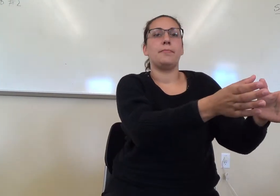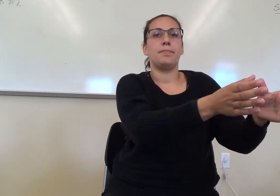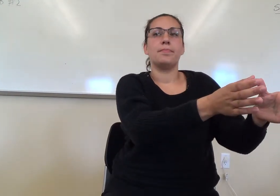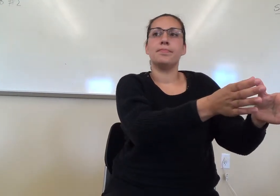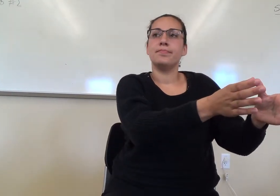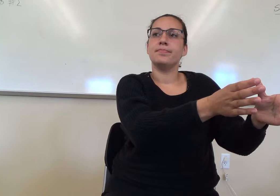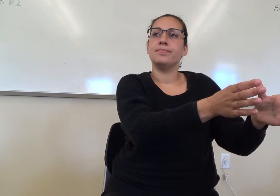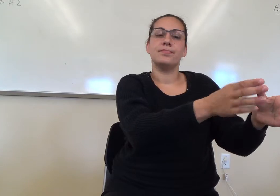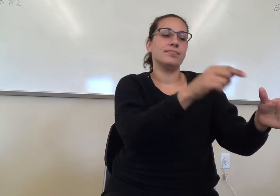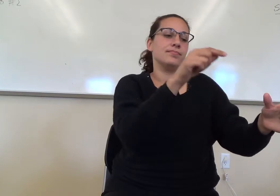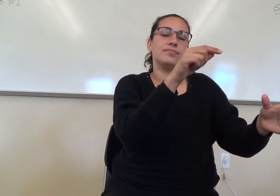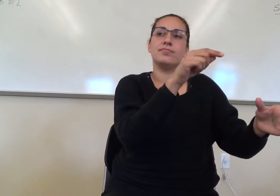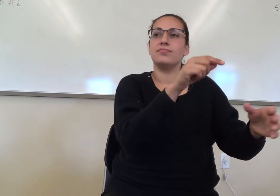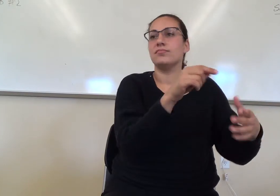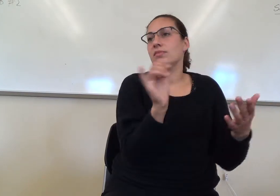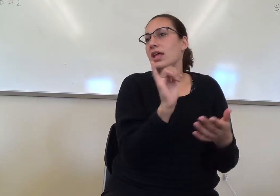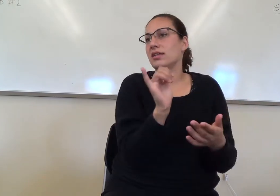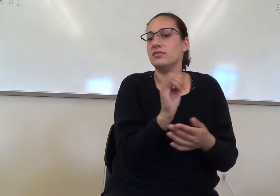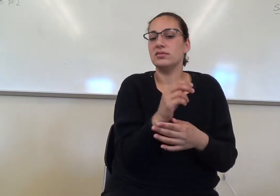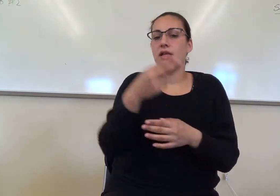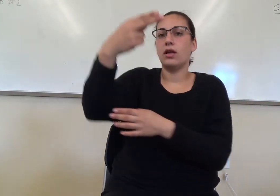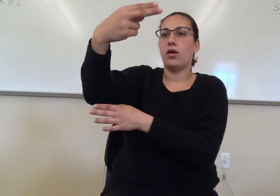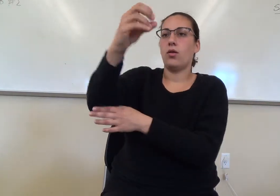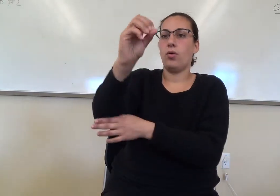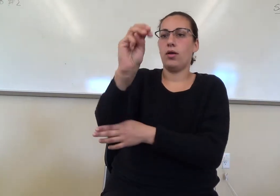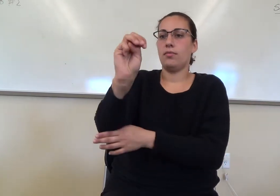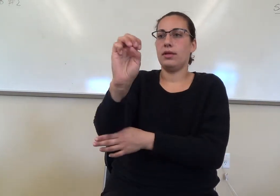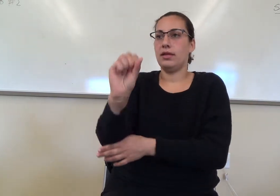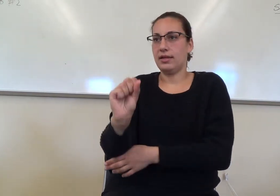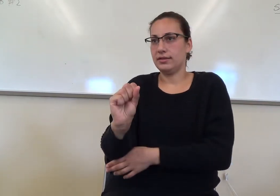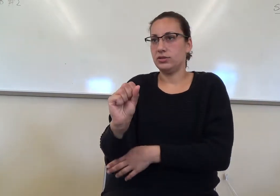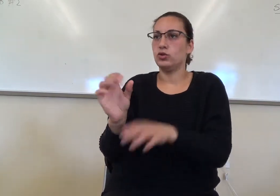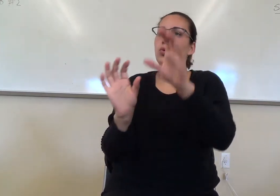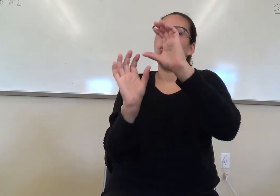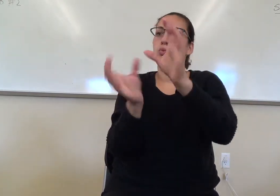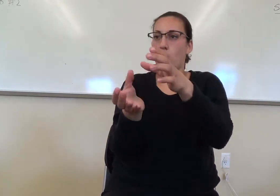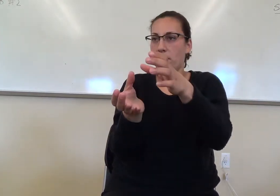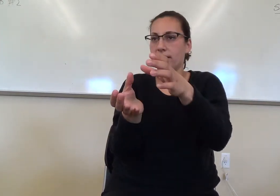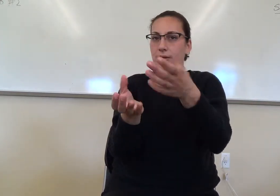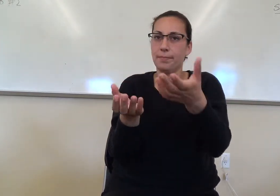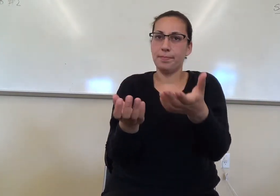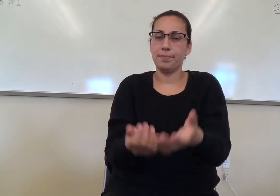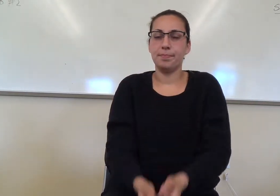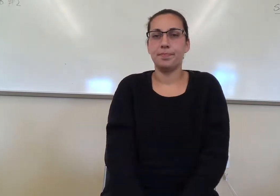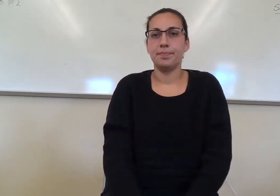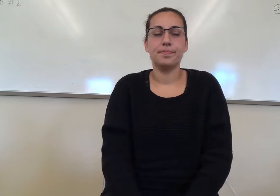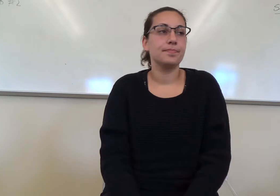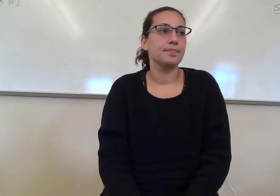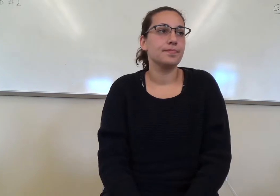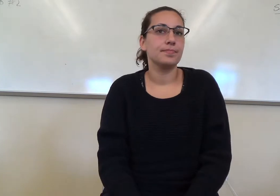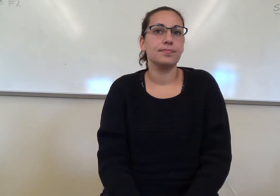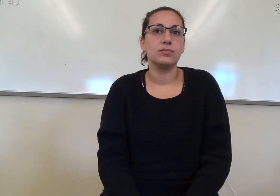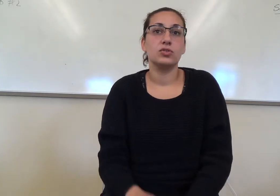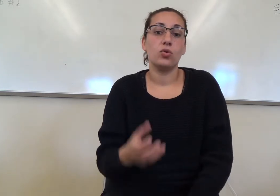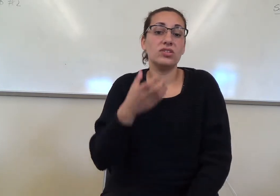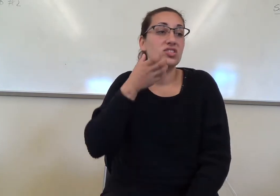to do with this word. Okay? Okay, so yeah, chunking or putting things